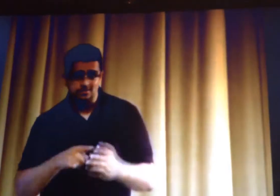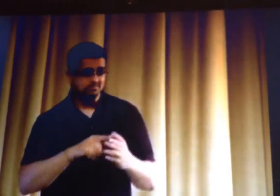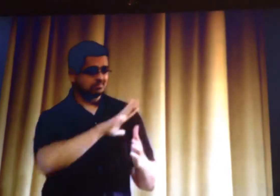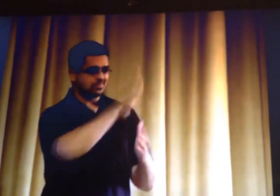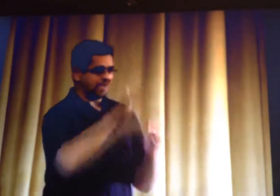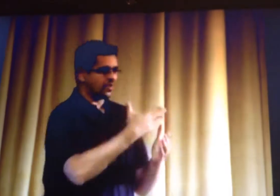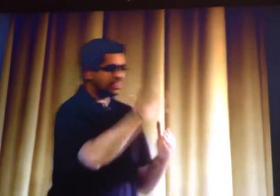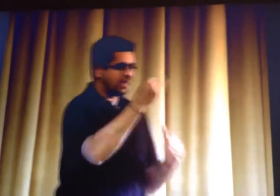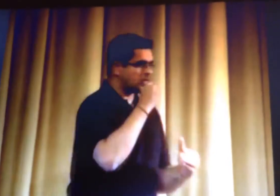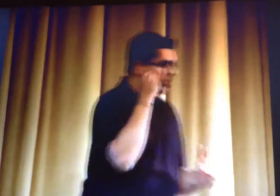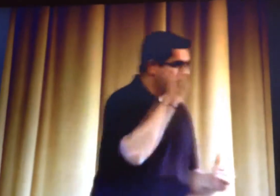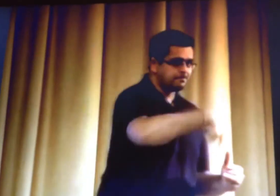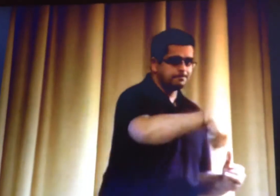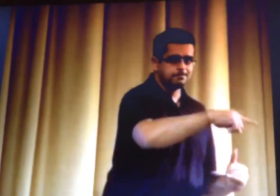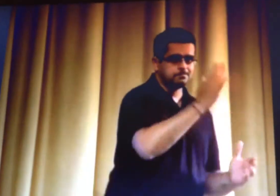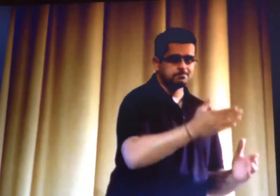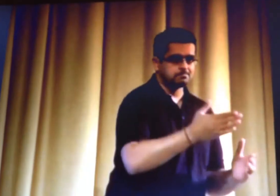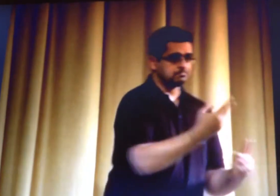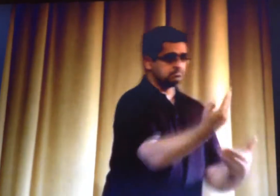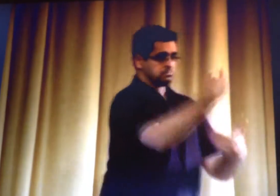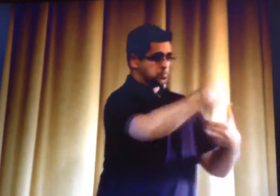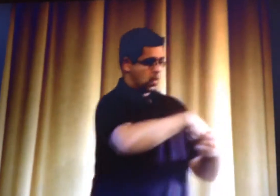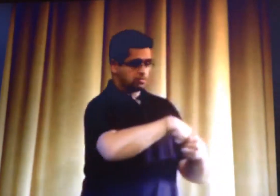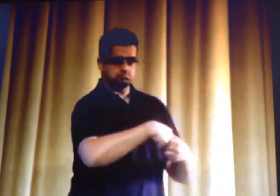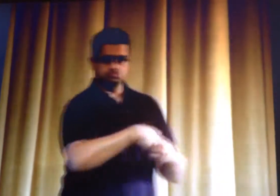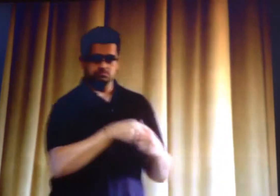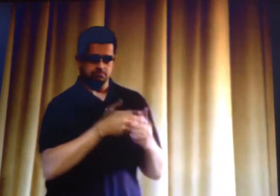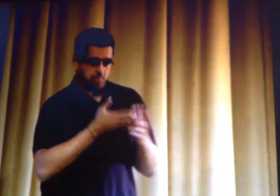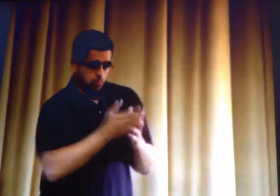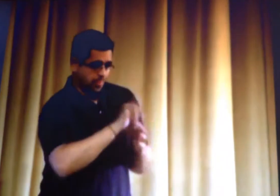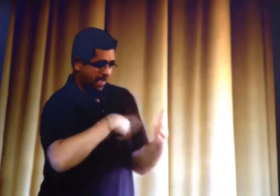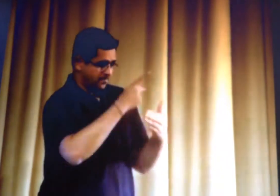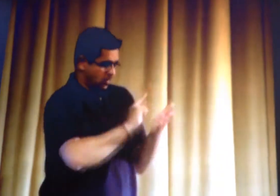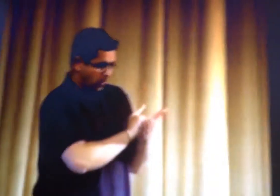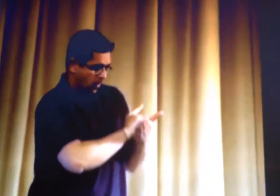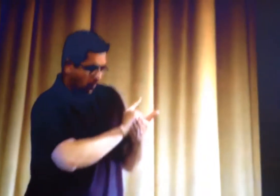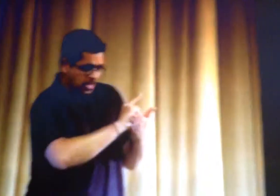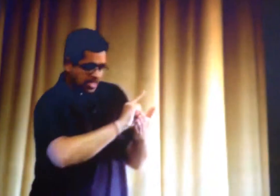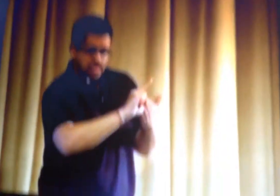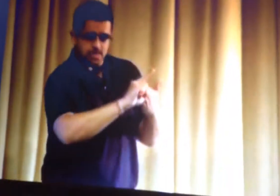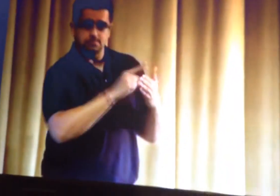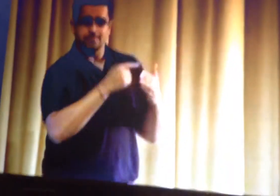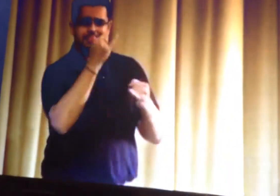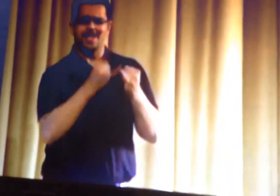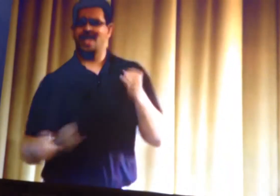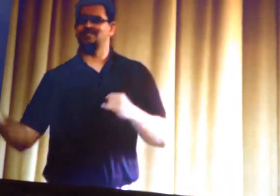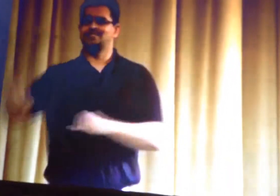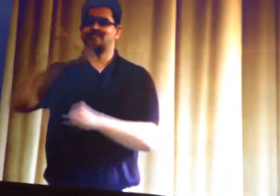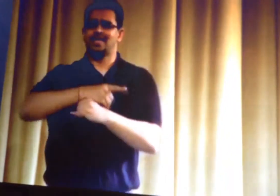And they've never seen a deaf American. So as I joined their group, and through that program, in just a week,